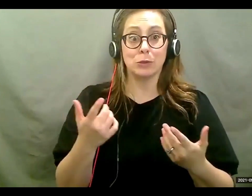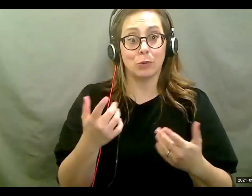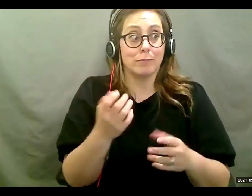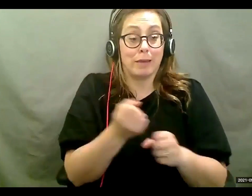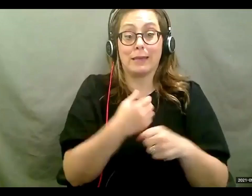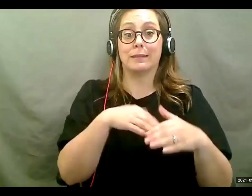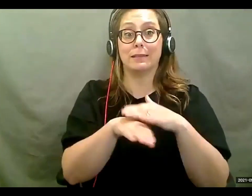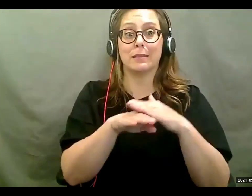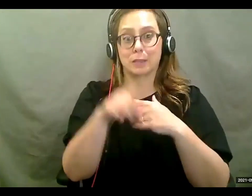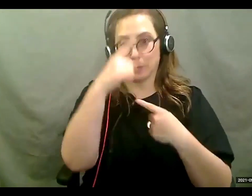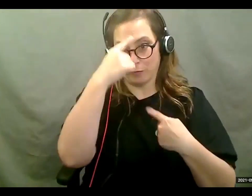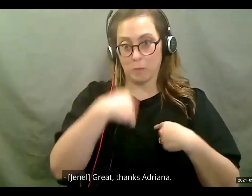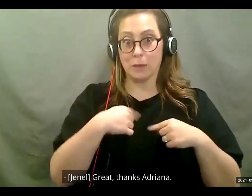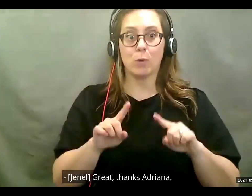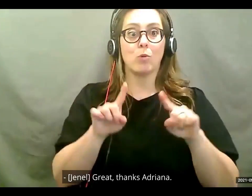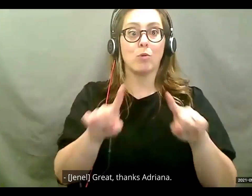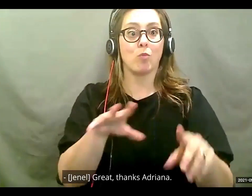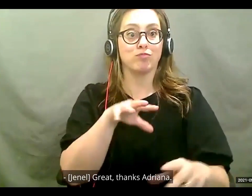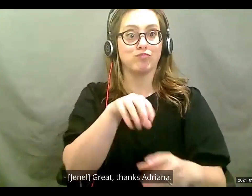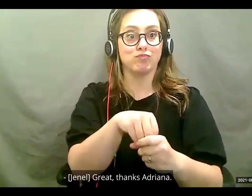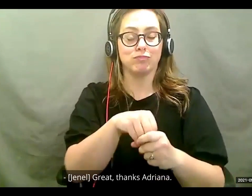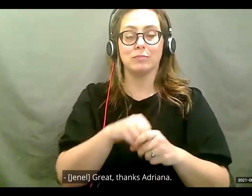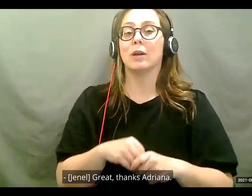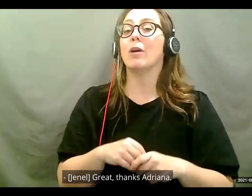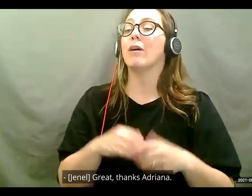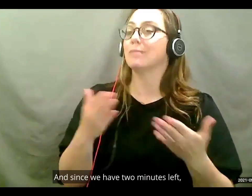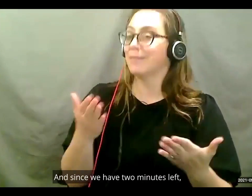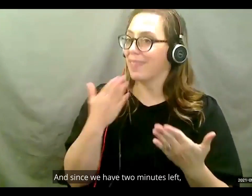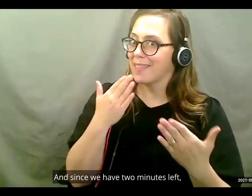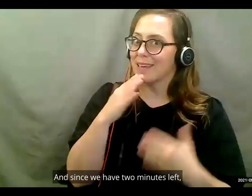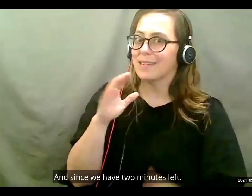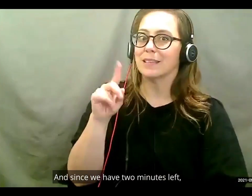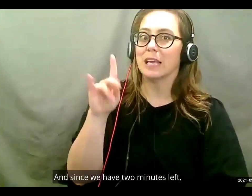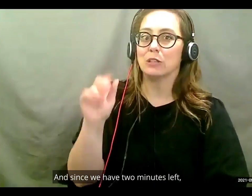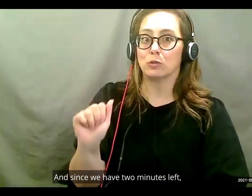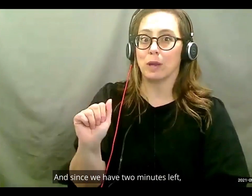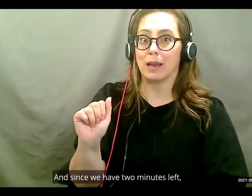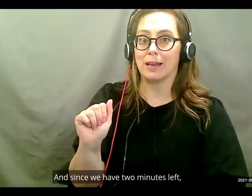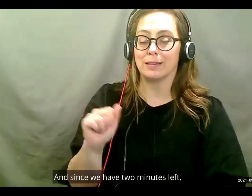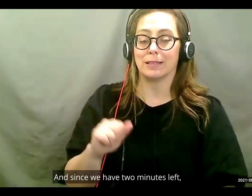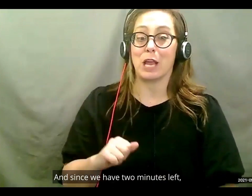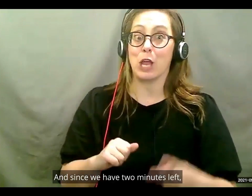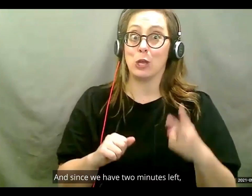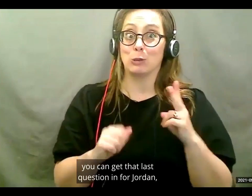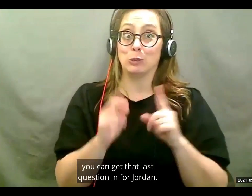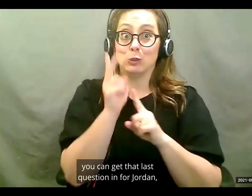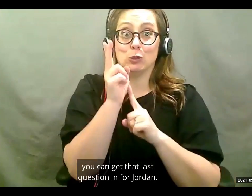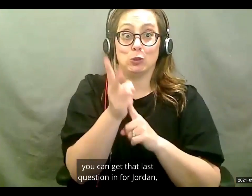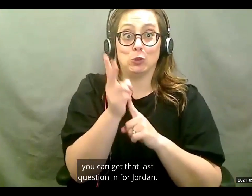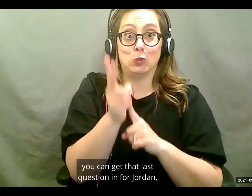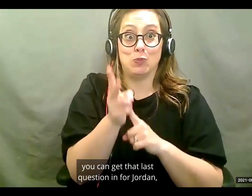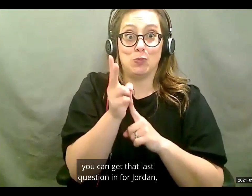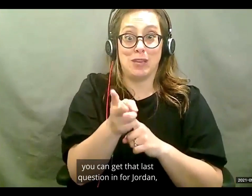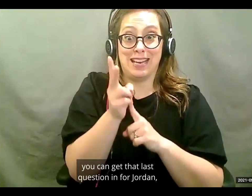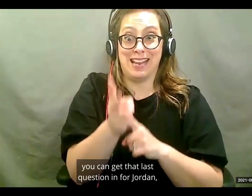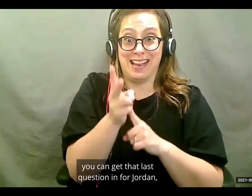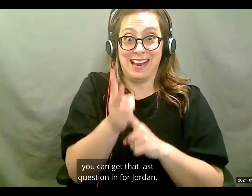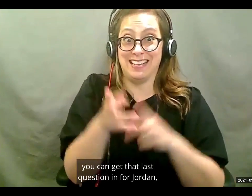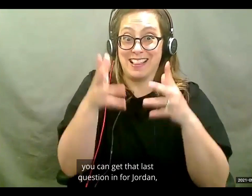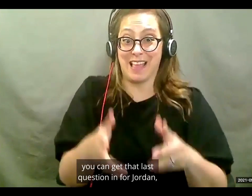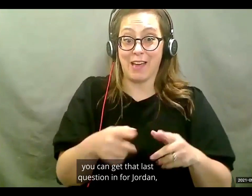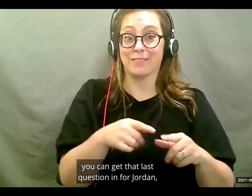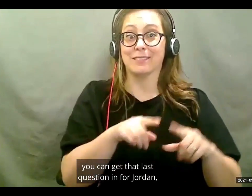me. Great, thanks, Adriana. And since we have 2 minutes left, we can get that last question